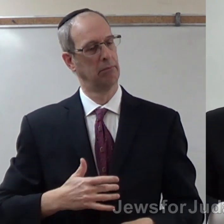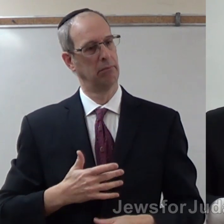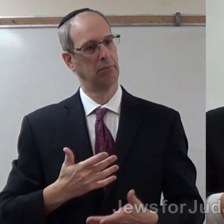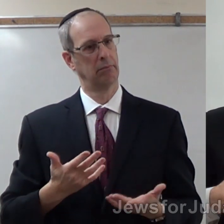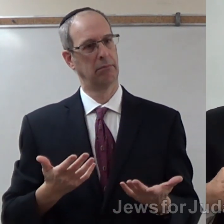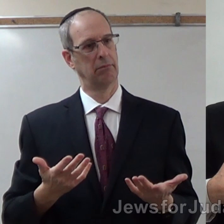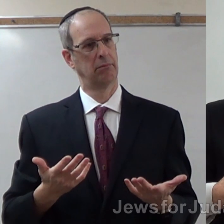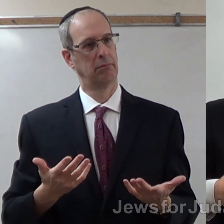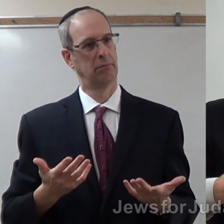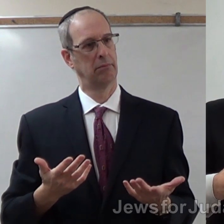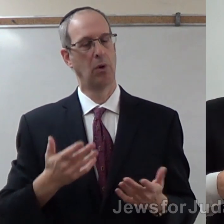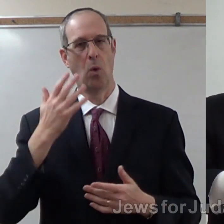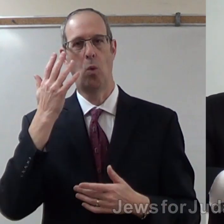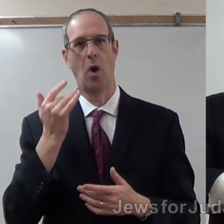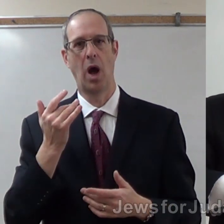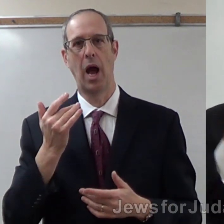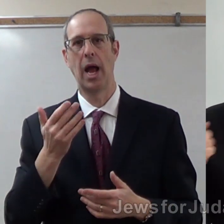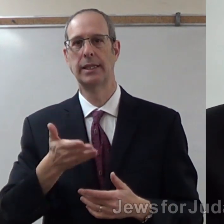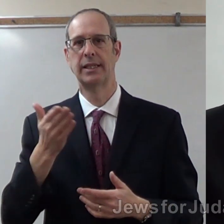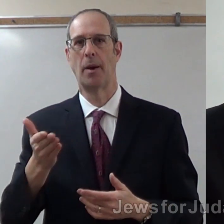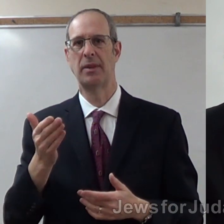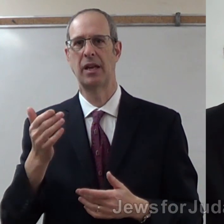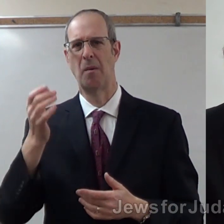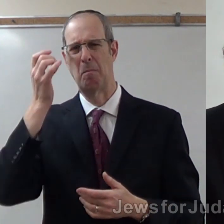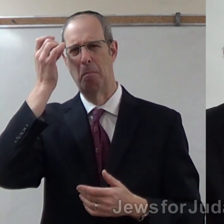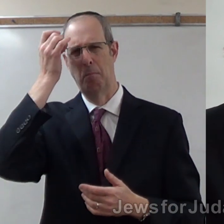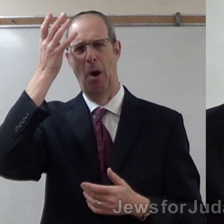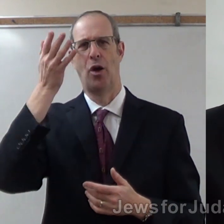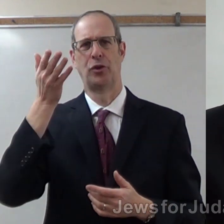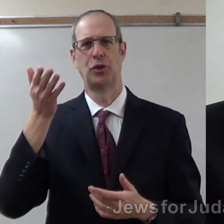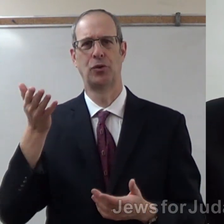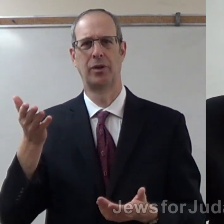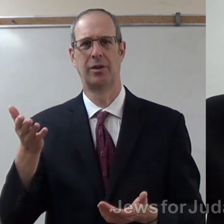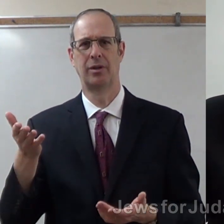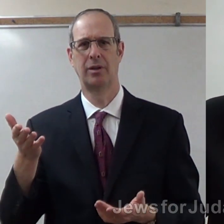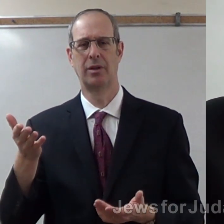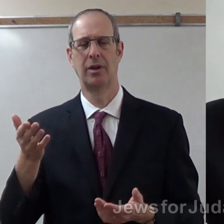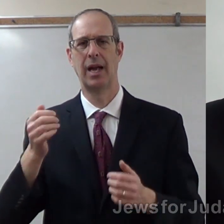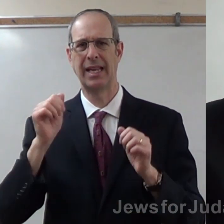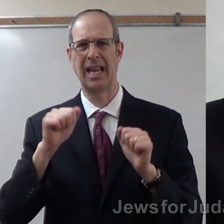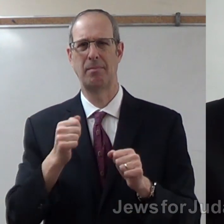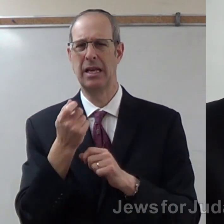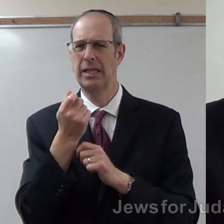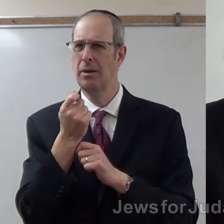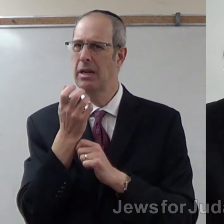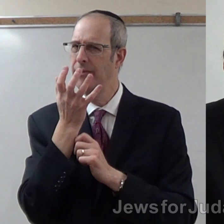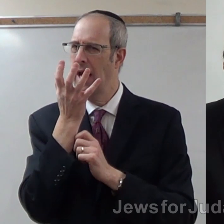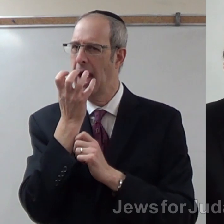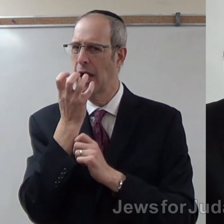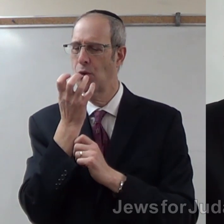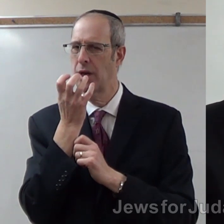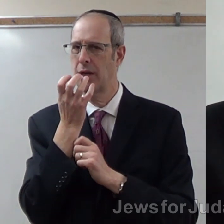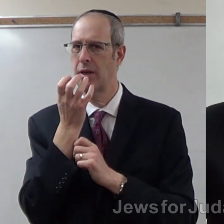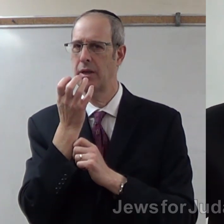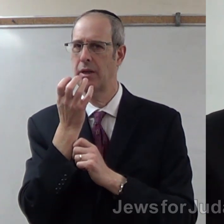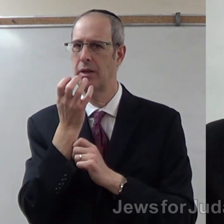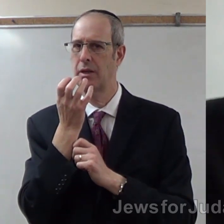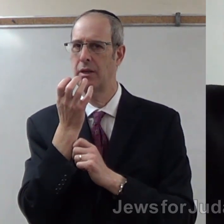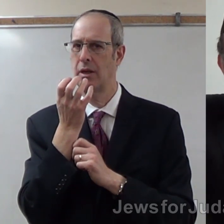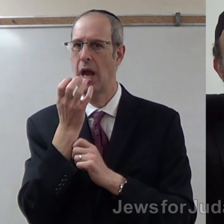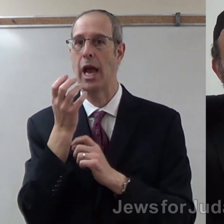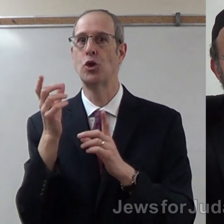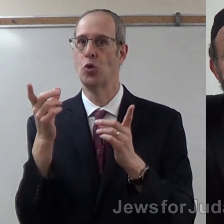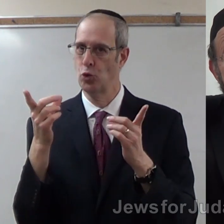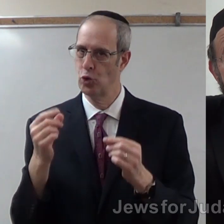if you are moved because something bothers you, and that can be a little bit of angry, and you